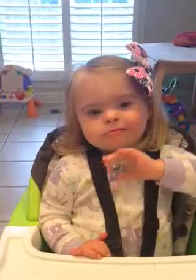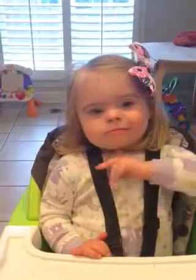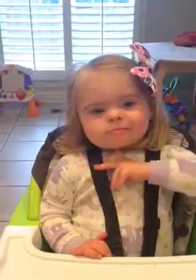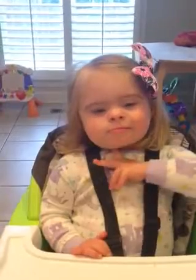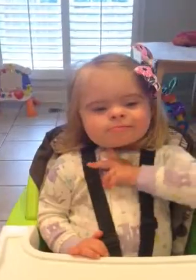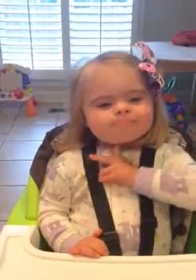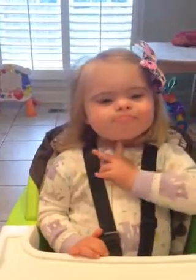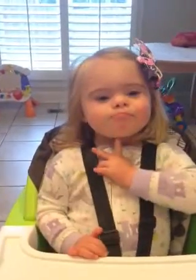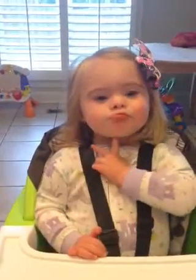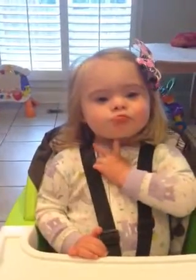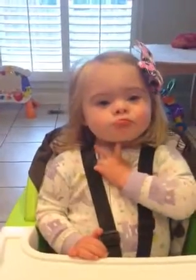Duck.